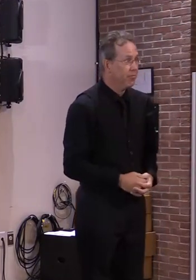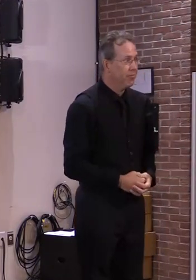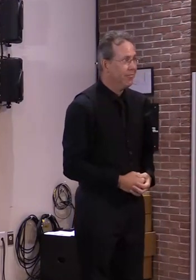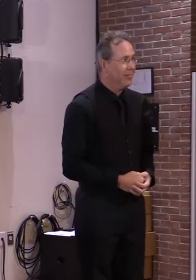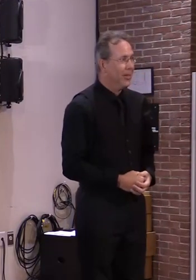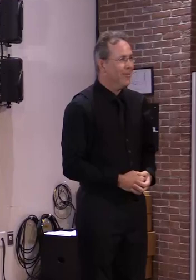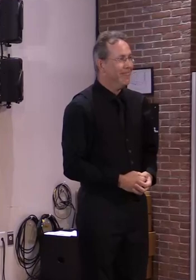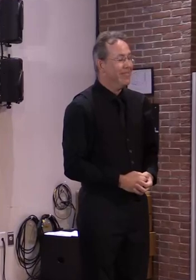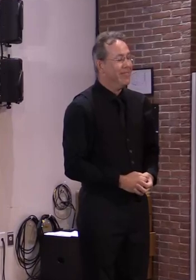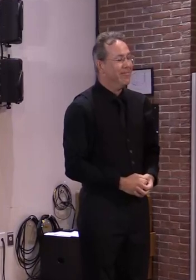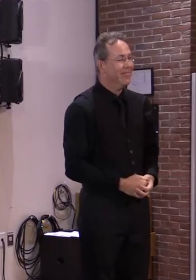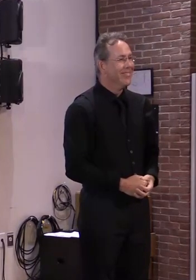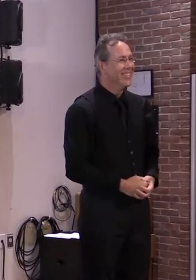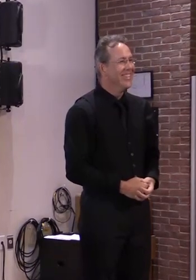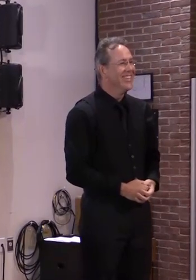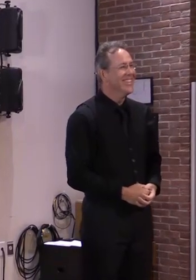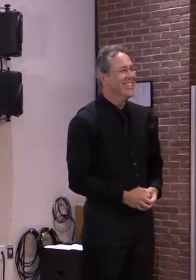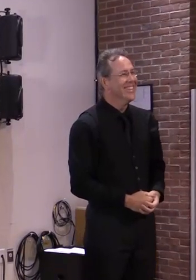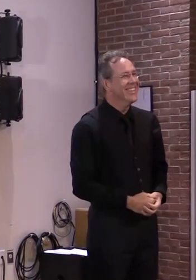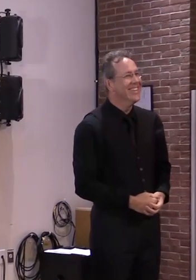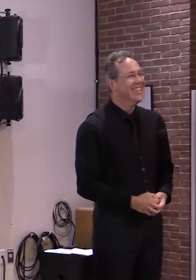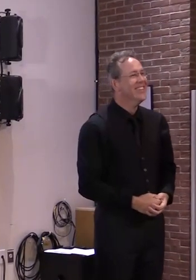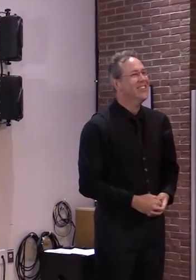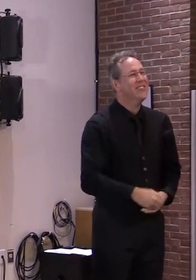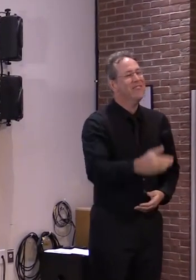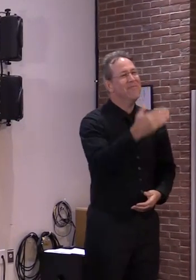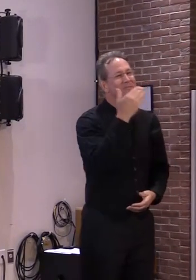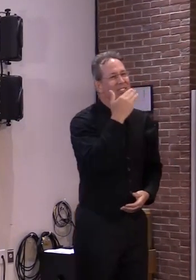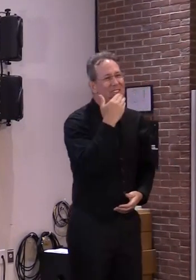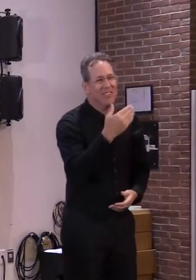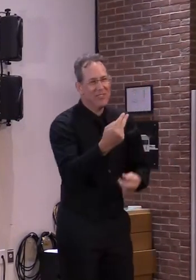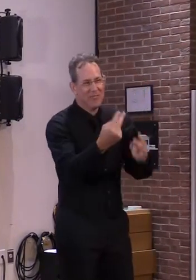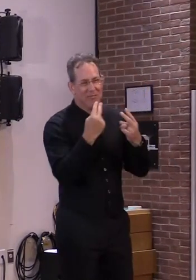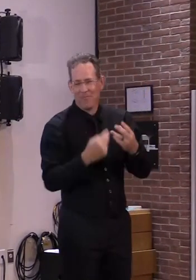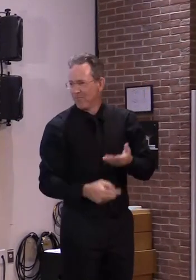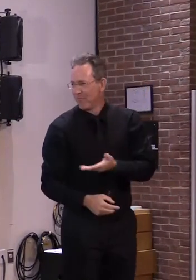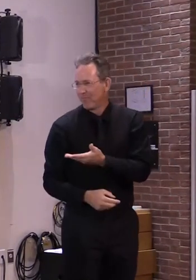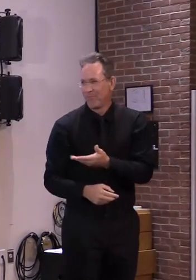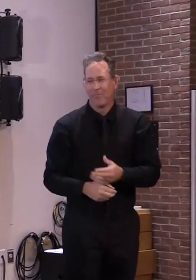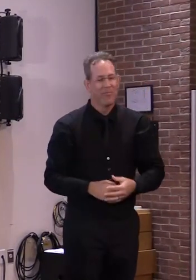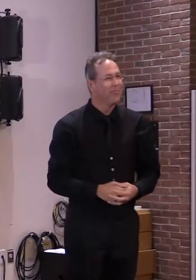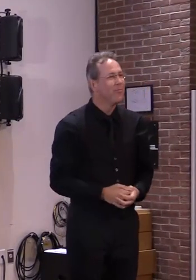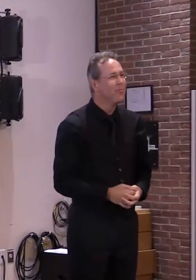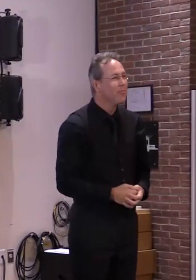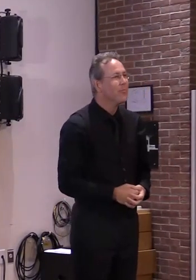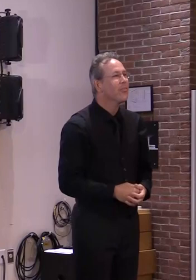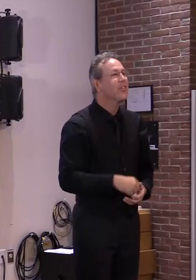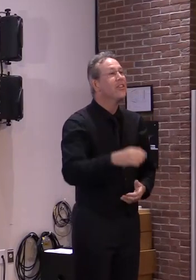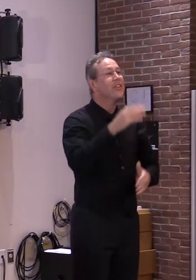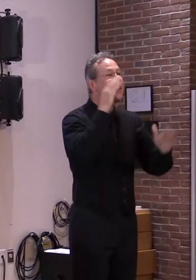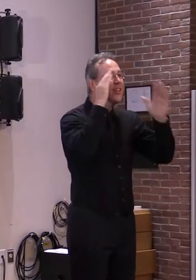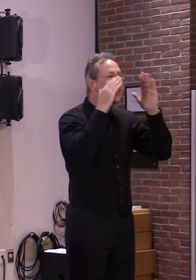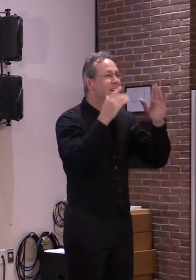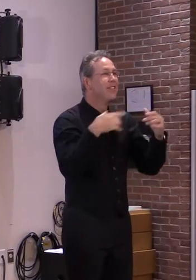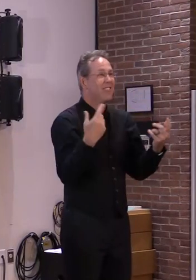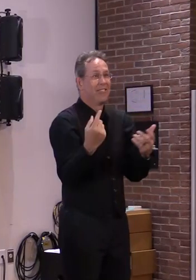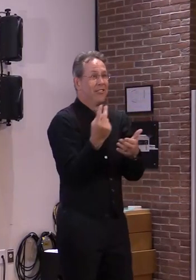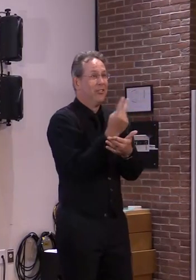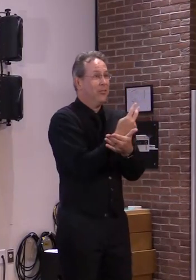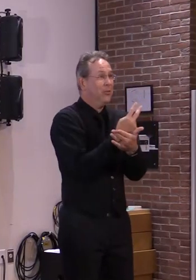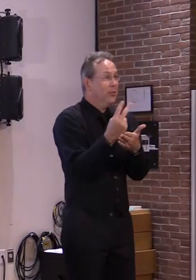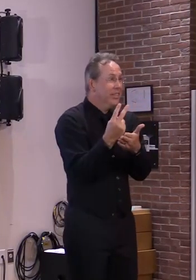Thank you very much, Governor, and good afternoon, everyone. It's now been 2 weeks since Vermont hit